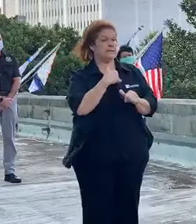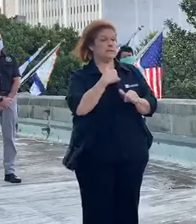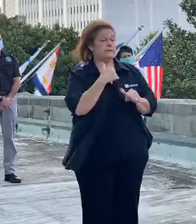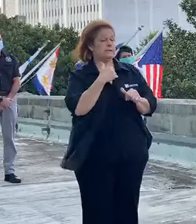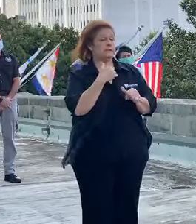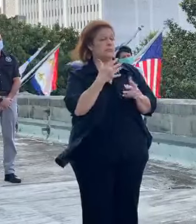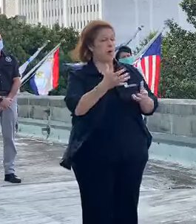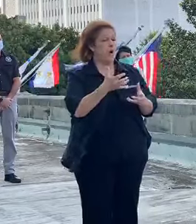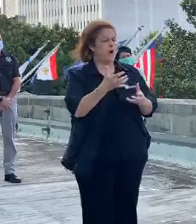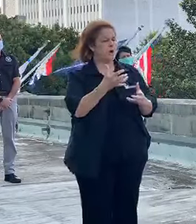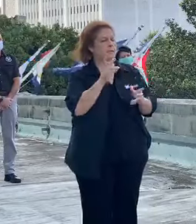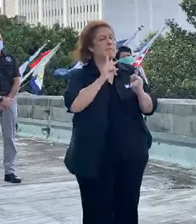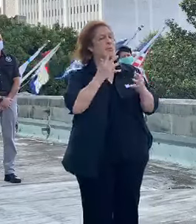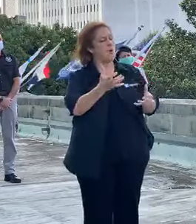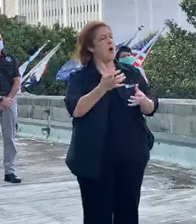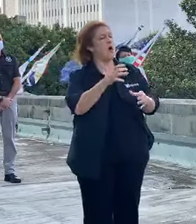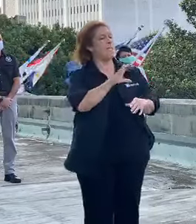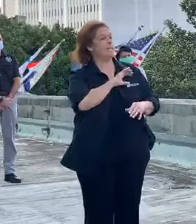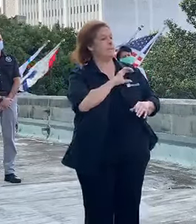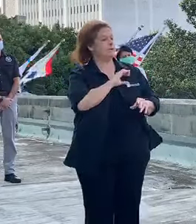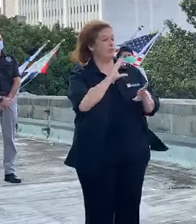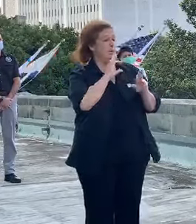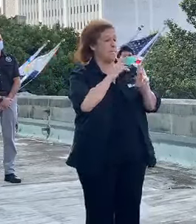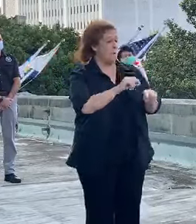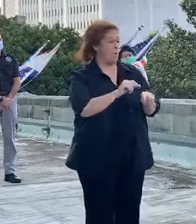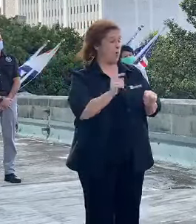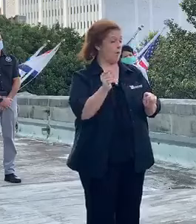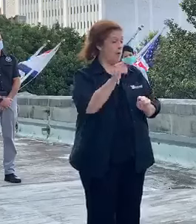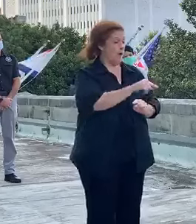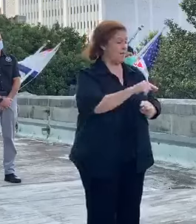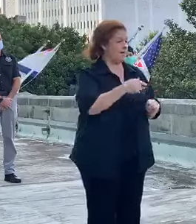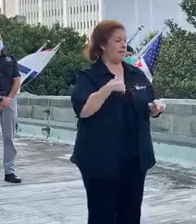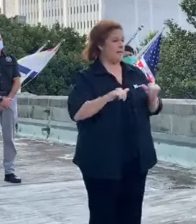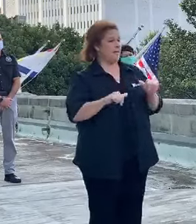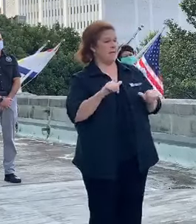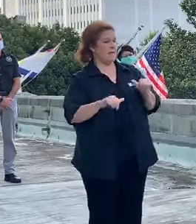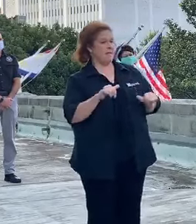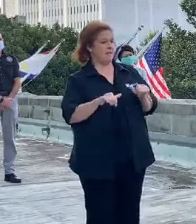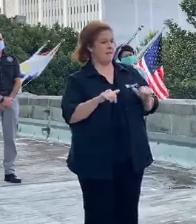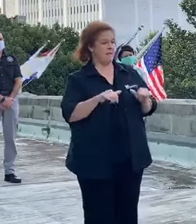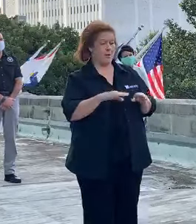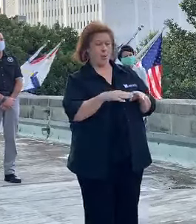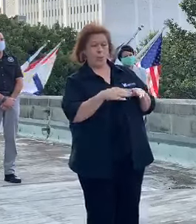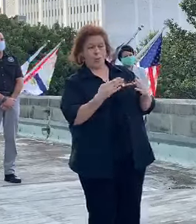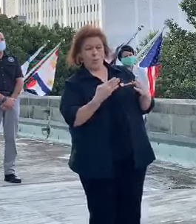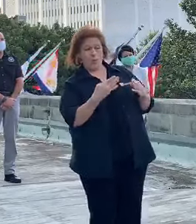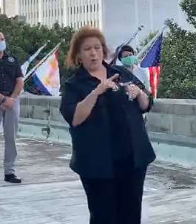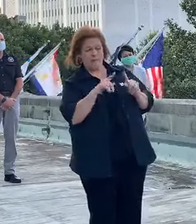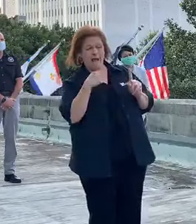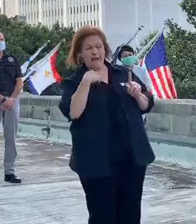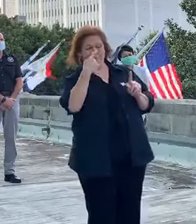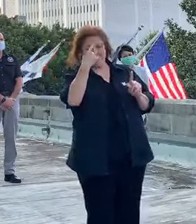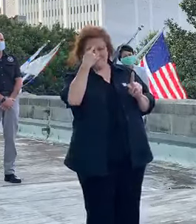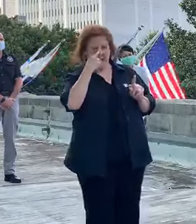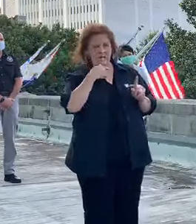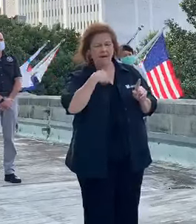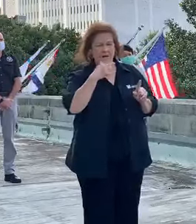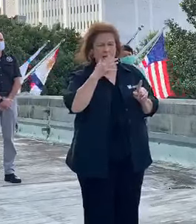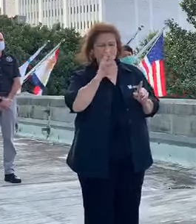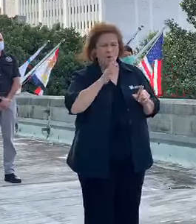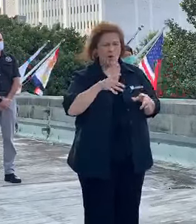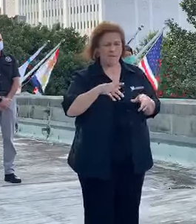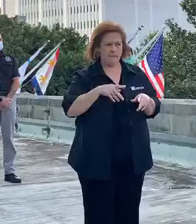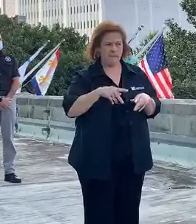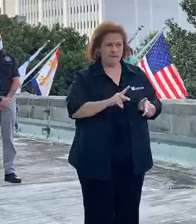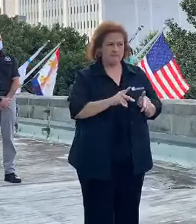police reports. I pondered back and forth as to whether I want to open up our record room just yet, but I think I'm going to align it with